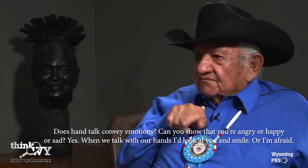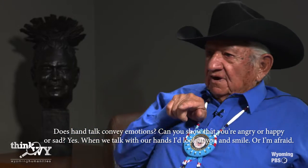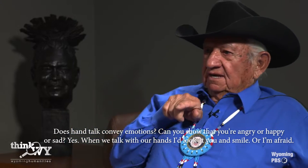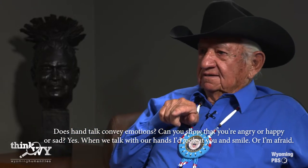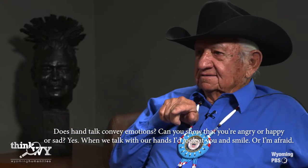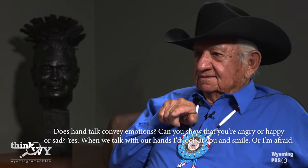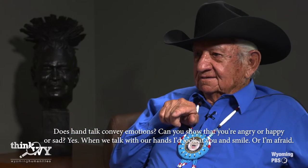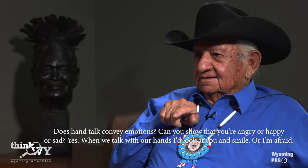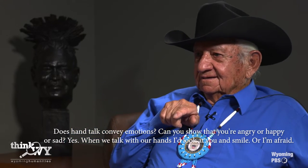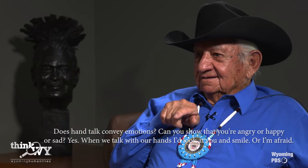afraid.